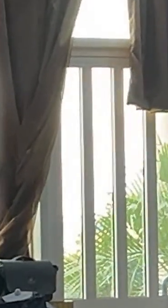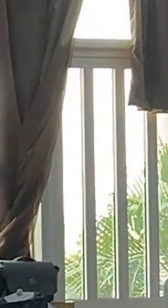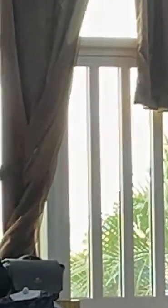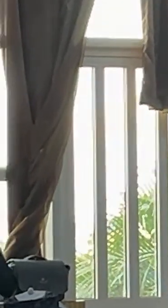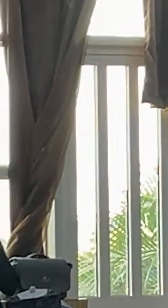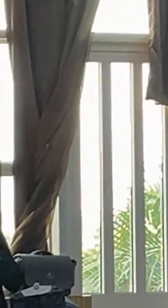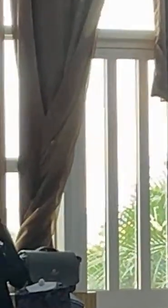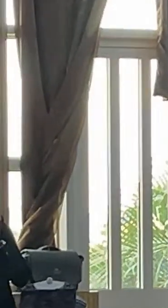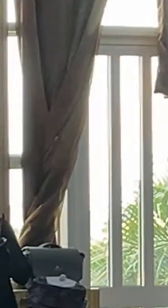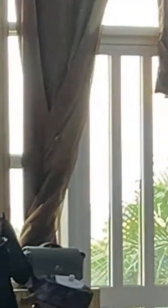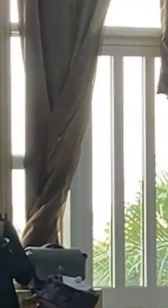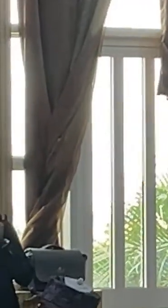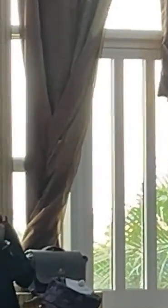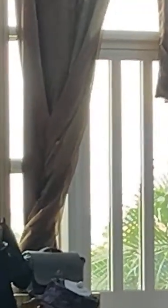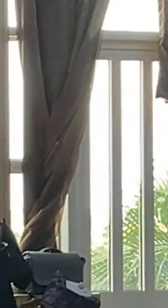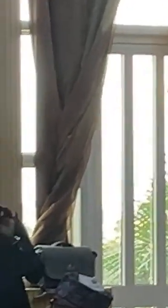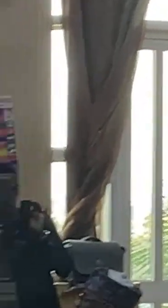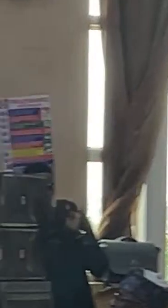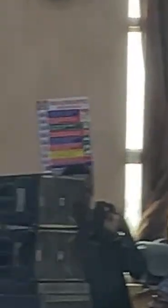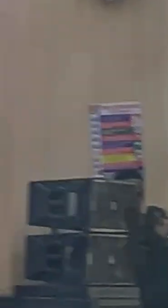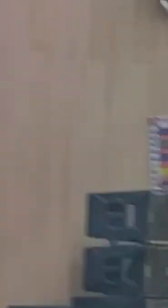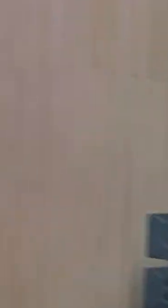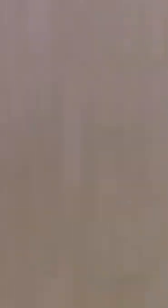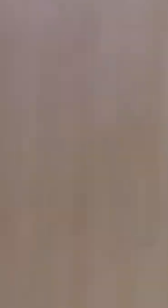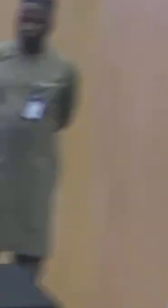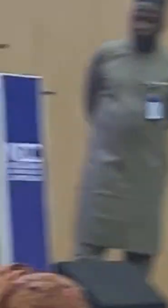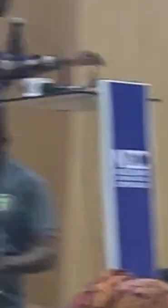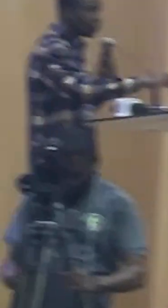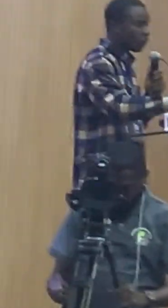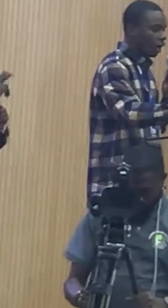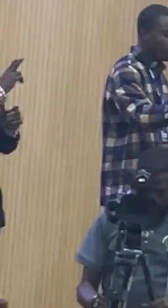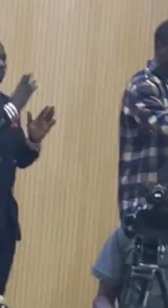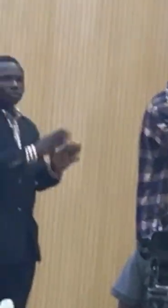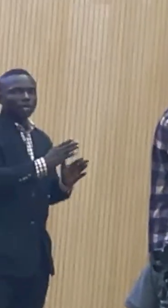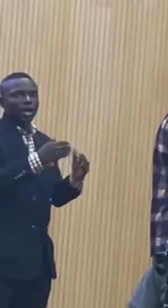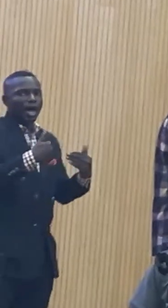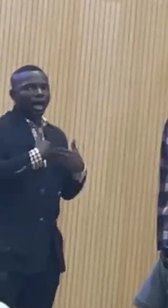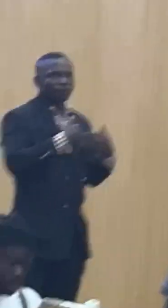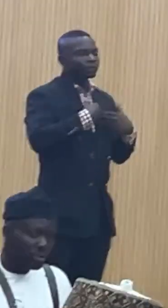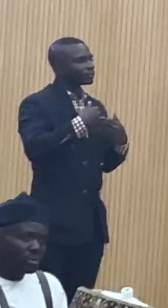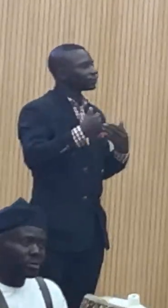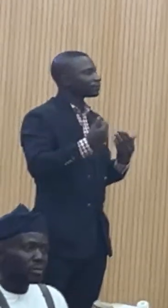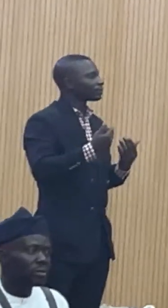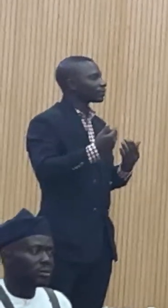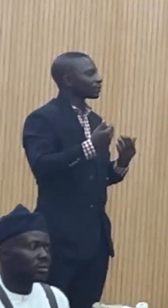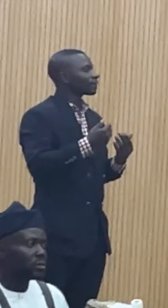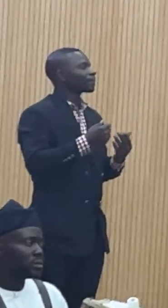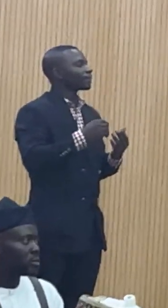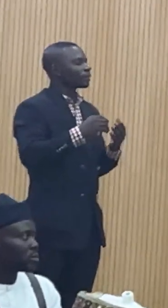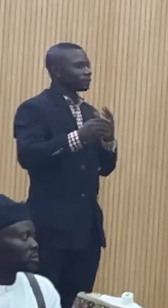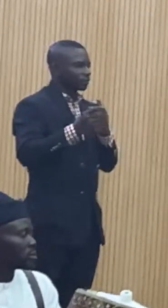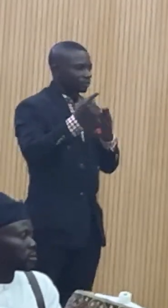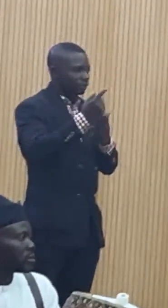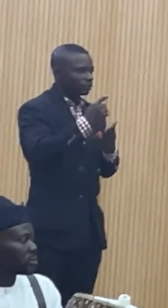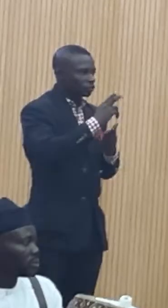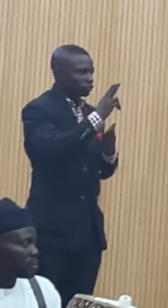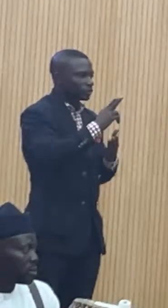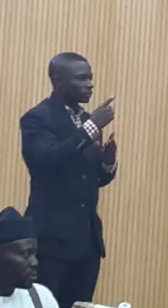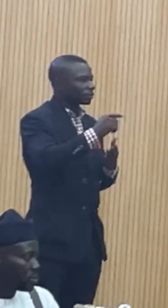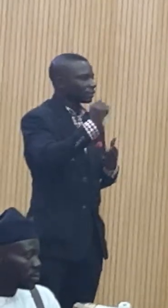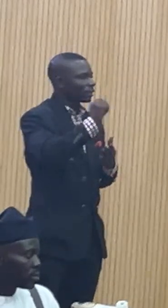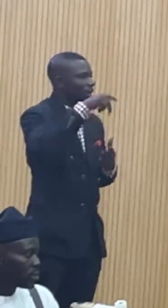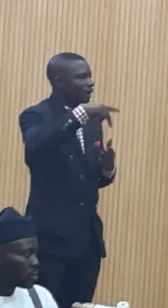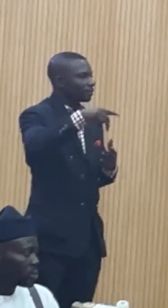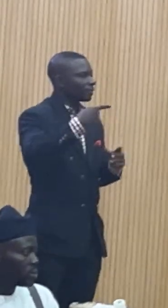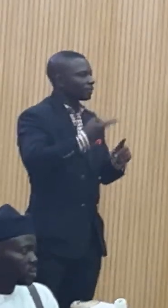Now, smartphones is from the end of a regular user having interfacing with the mobile app.